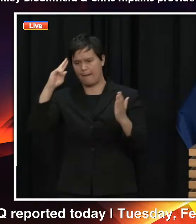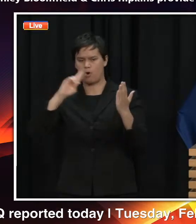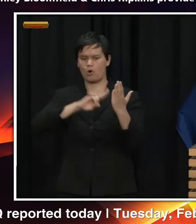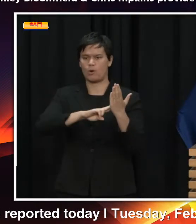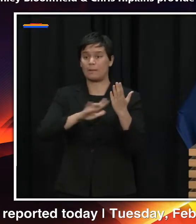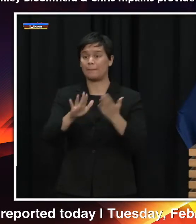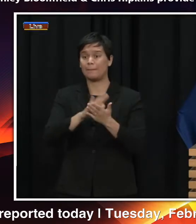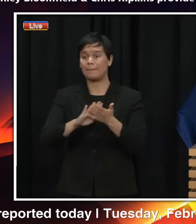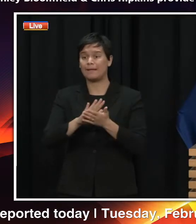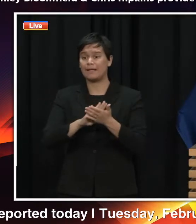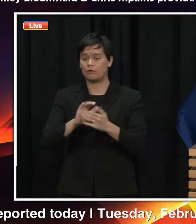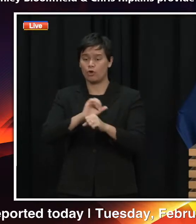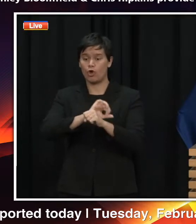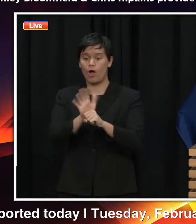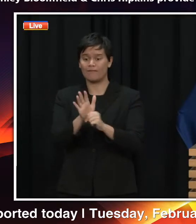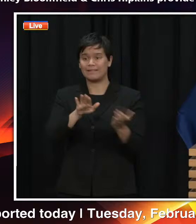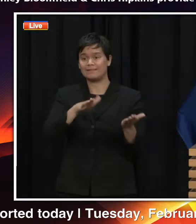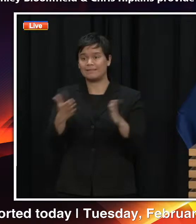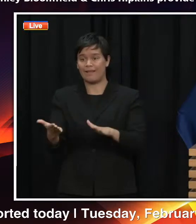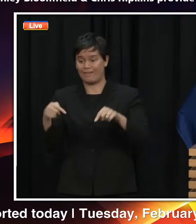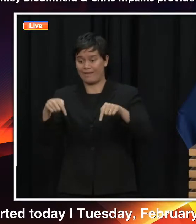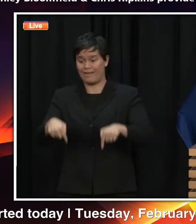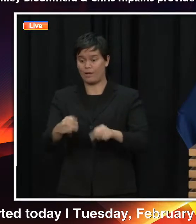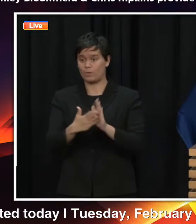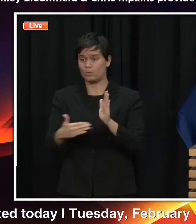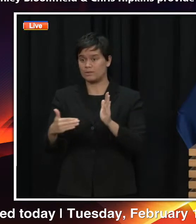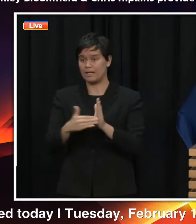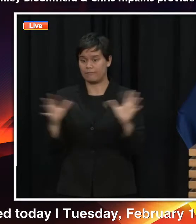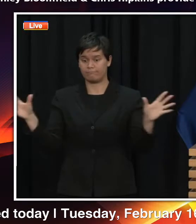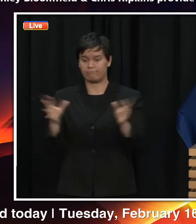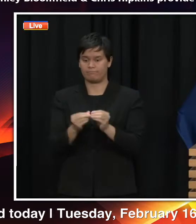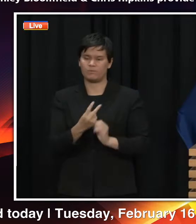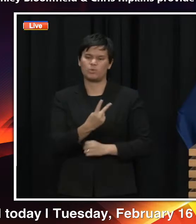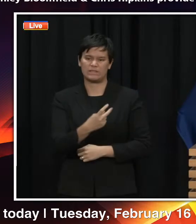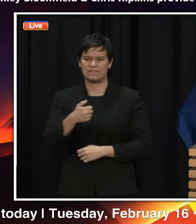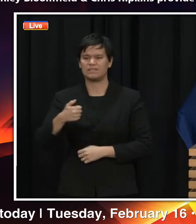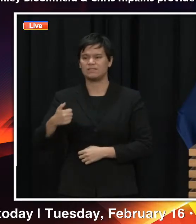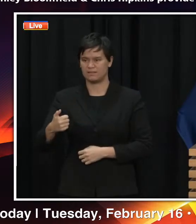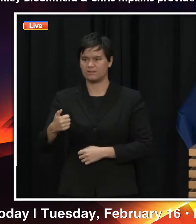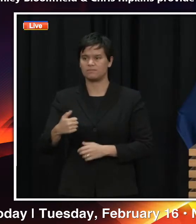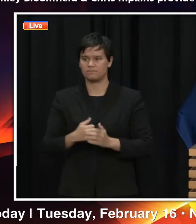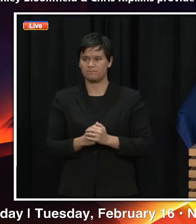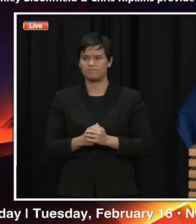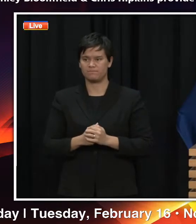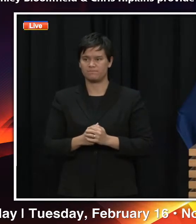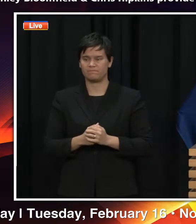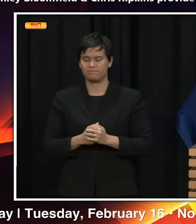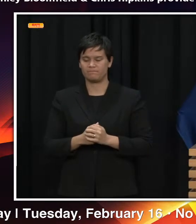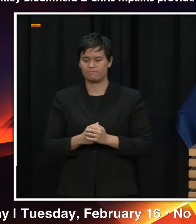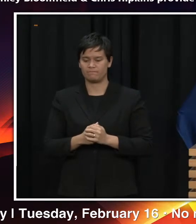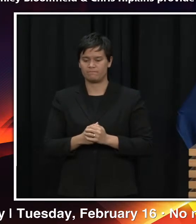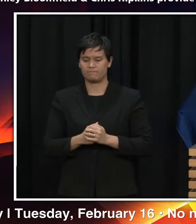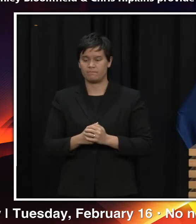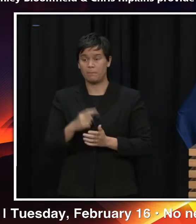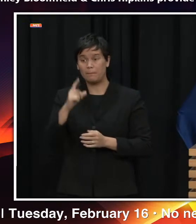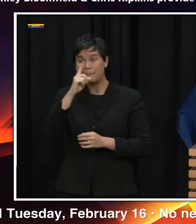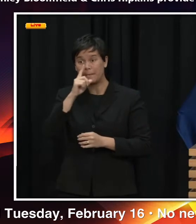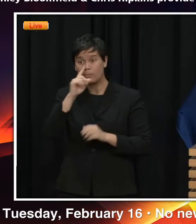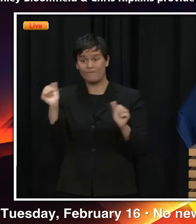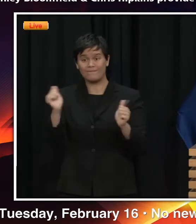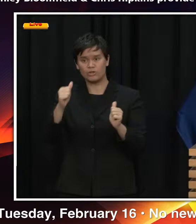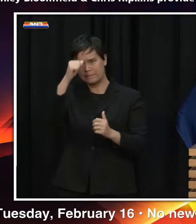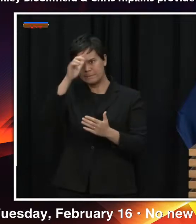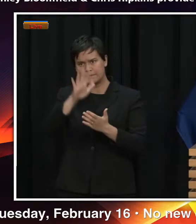died with COVID-19 in New Zealand. I continue to offer my deepest sympathy to all those affected